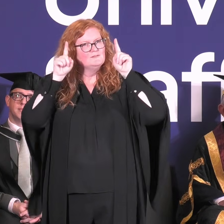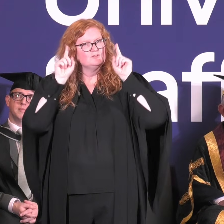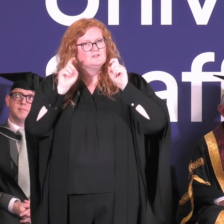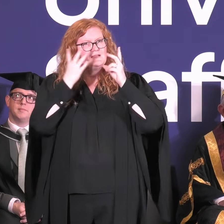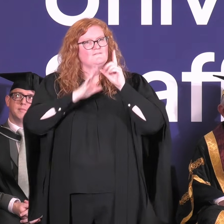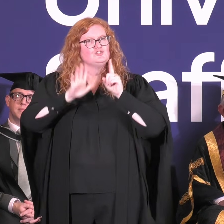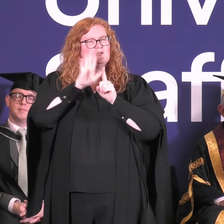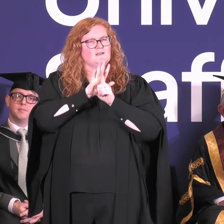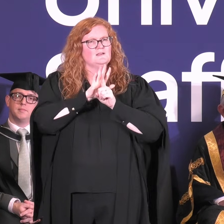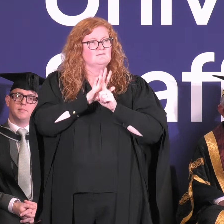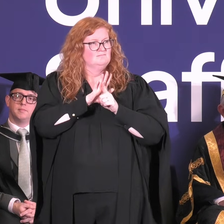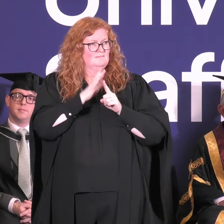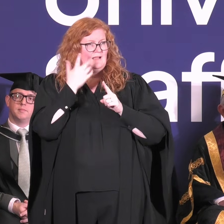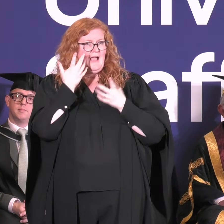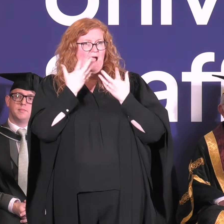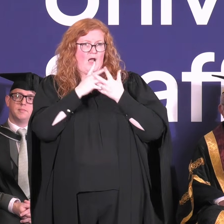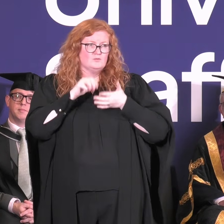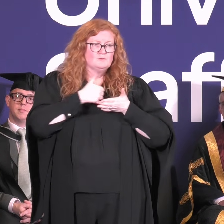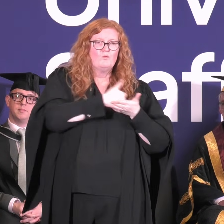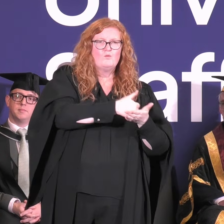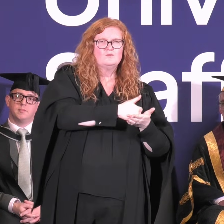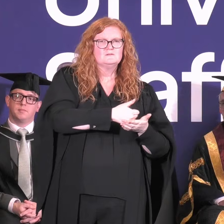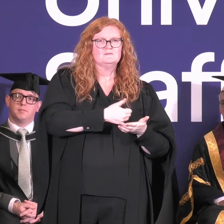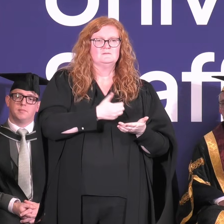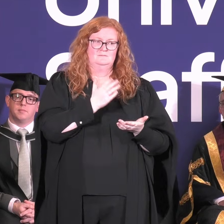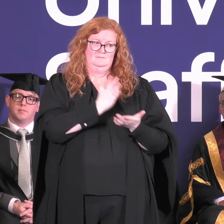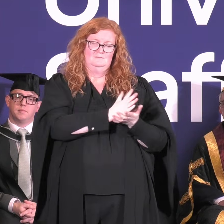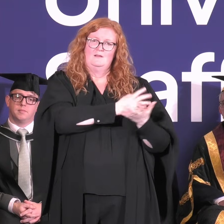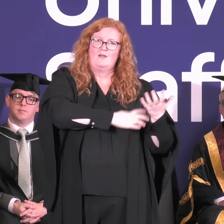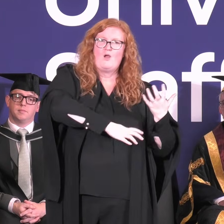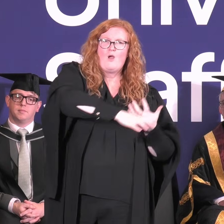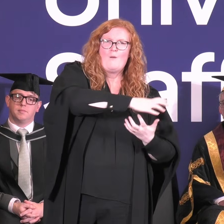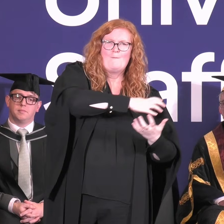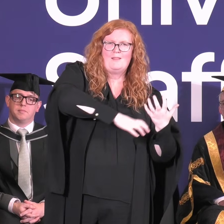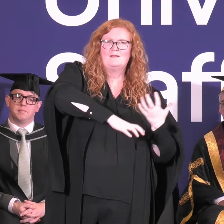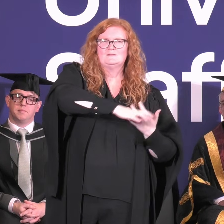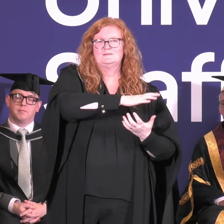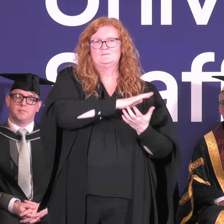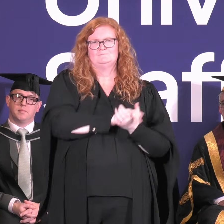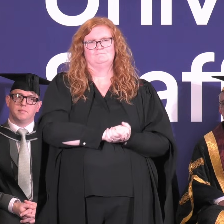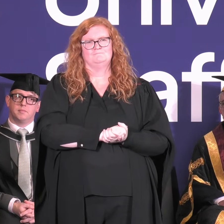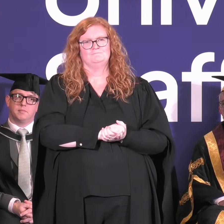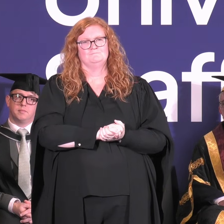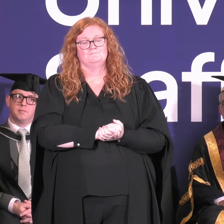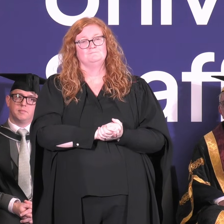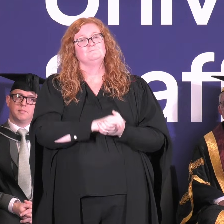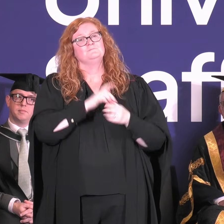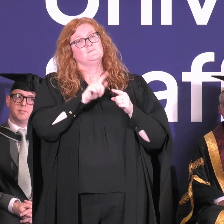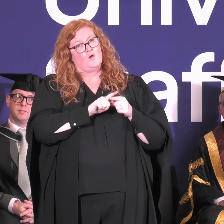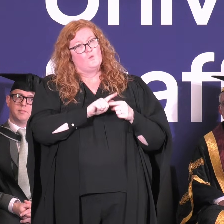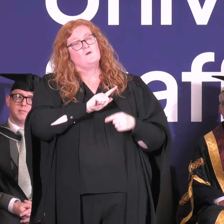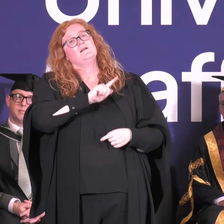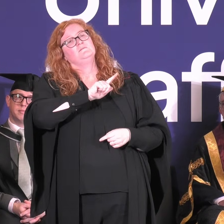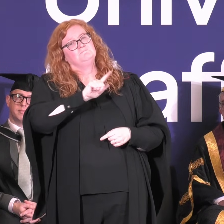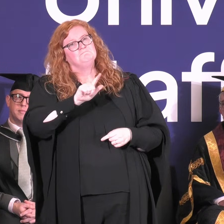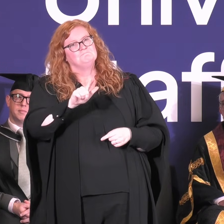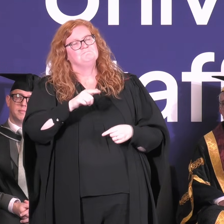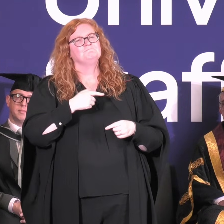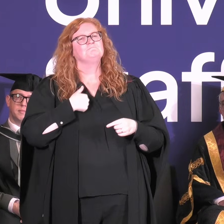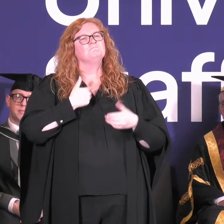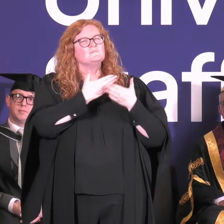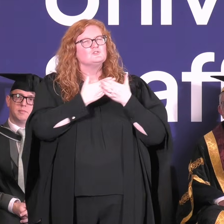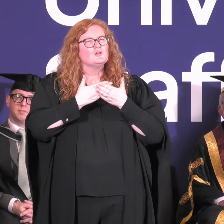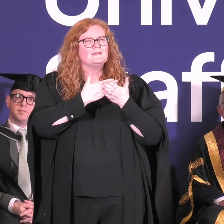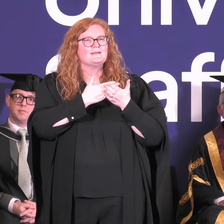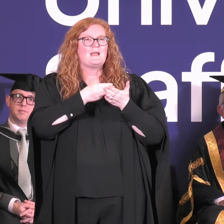it. It's much more complex than we thought. So, a while later, I was studying a